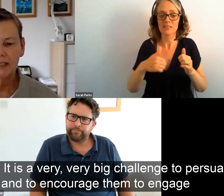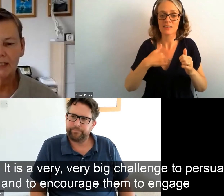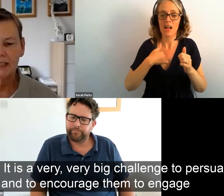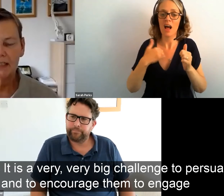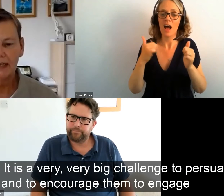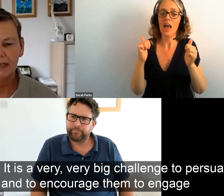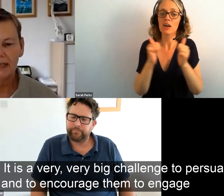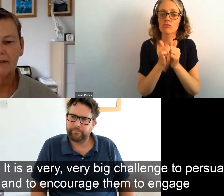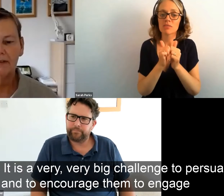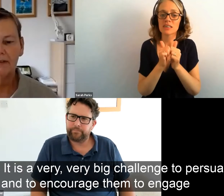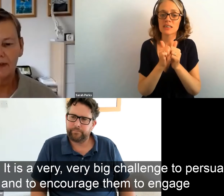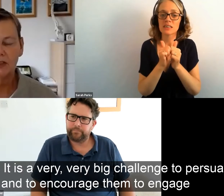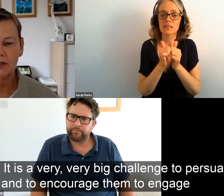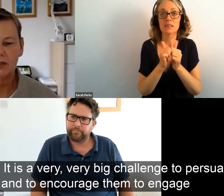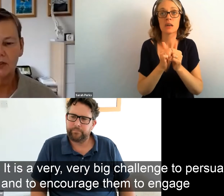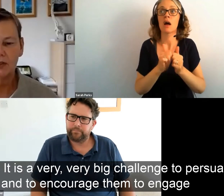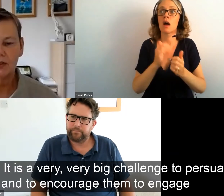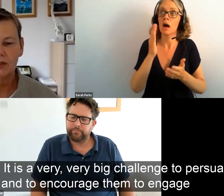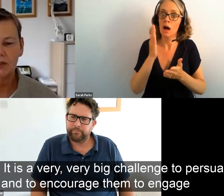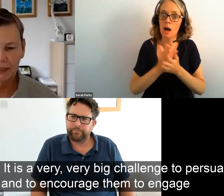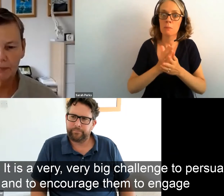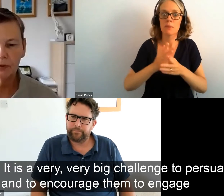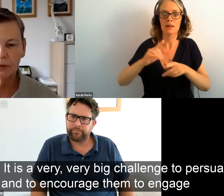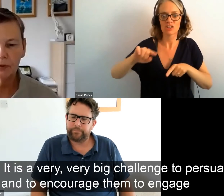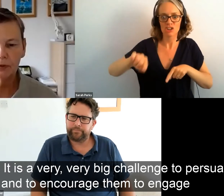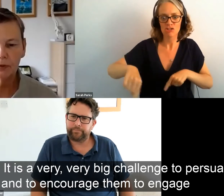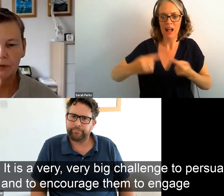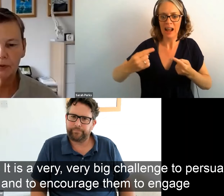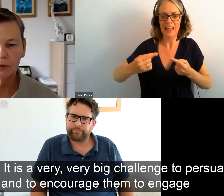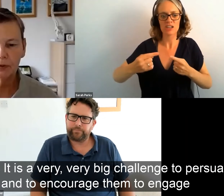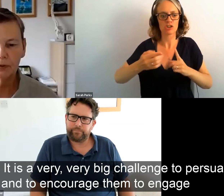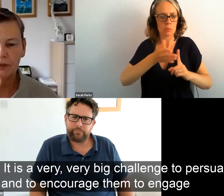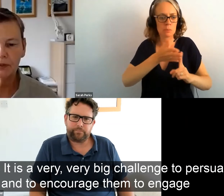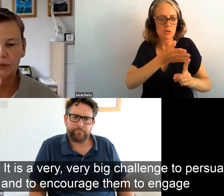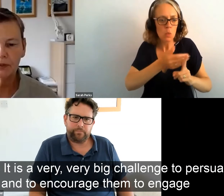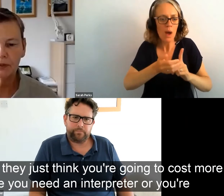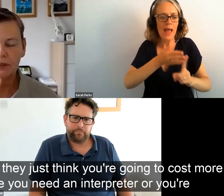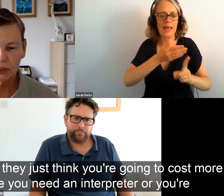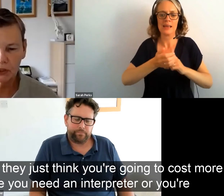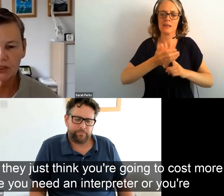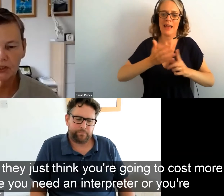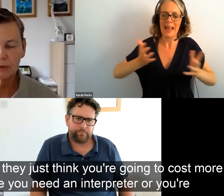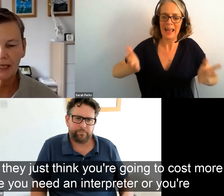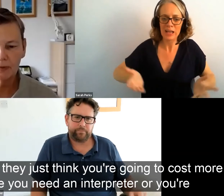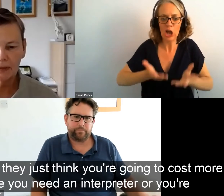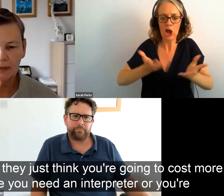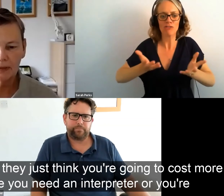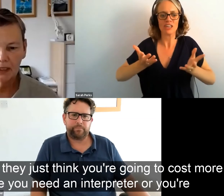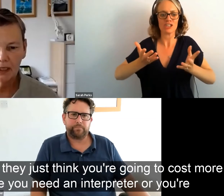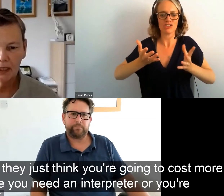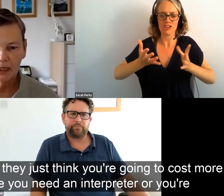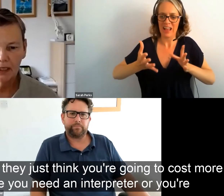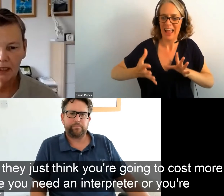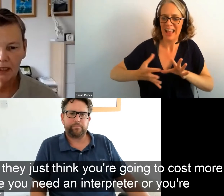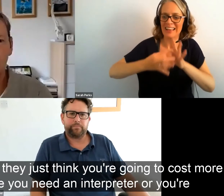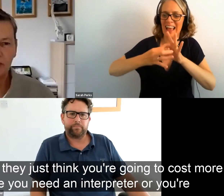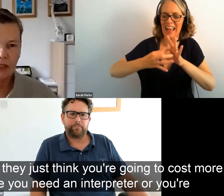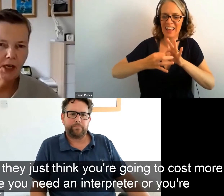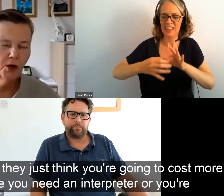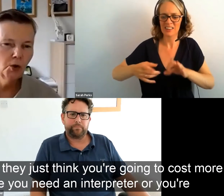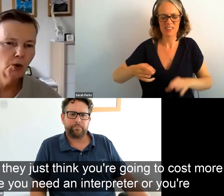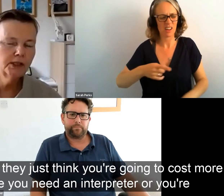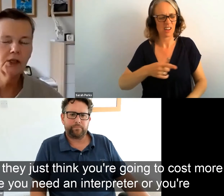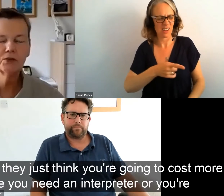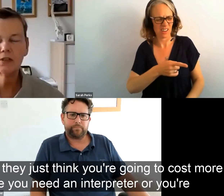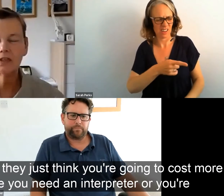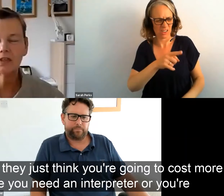is a very, very big challenge to persuade people and to encourage and to engage people when they just think you're going to cost